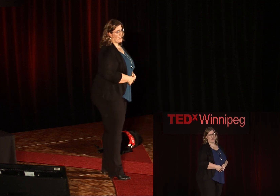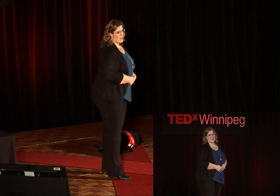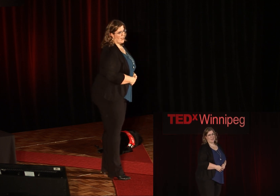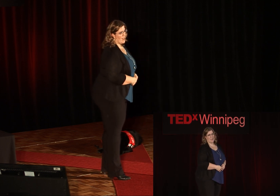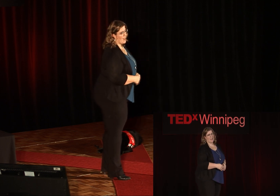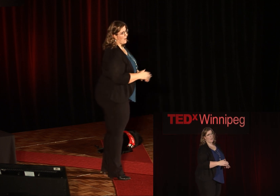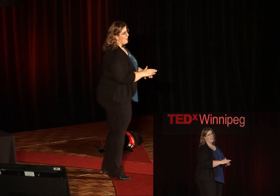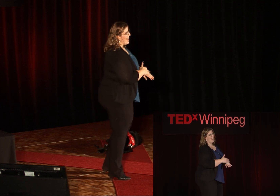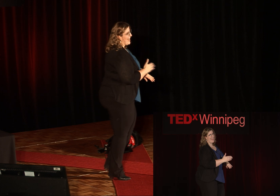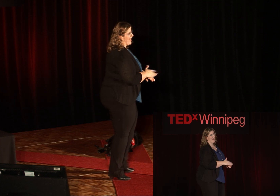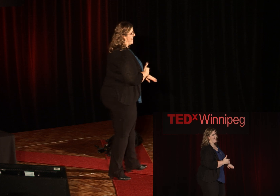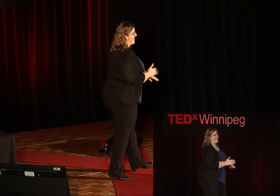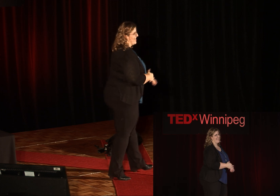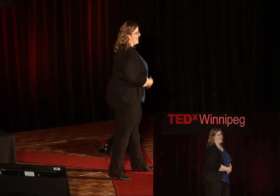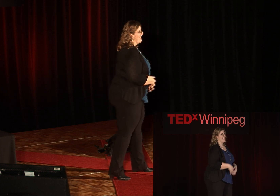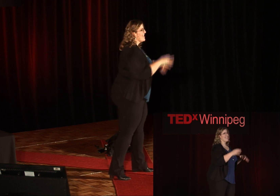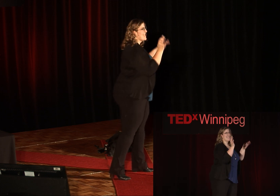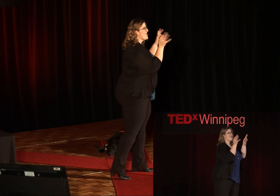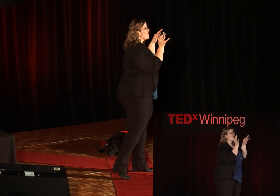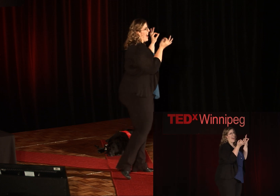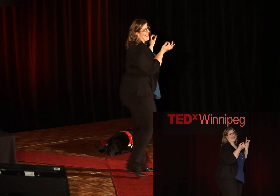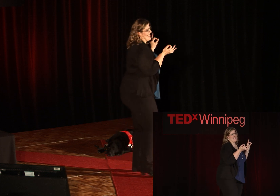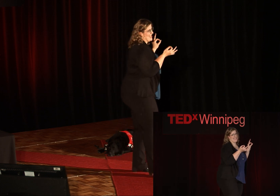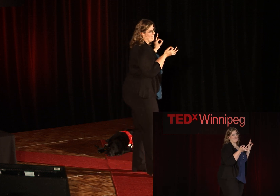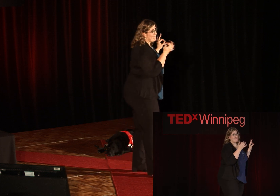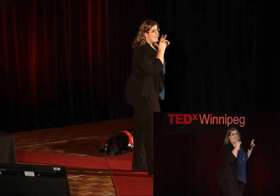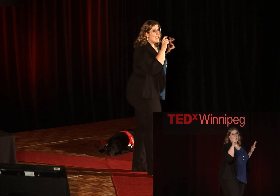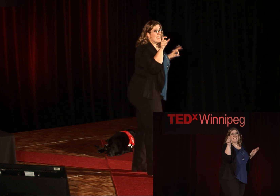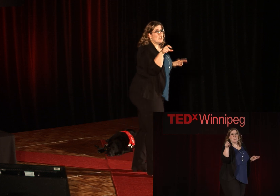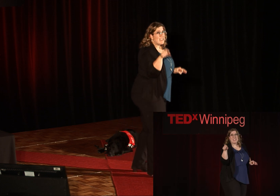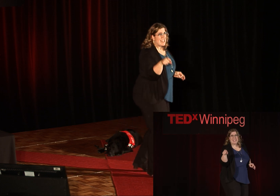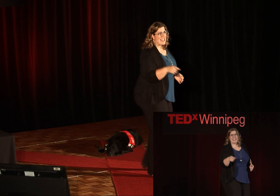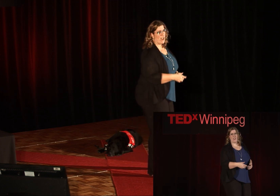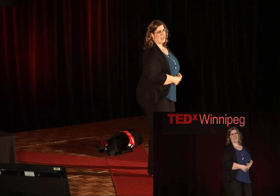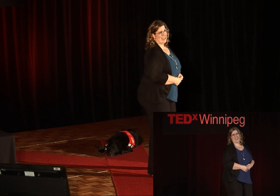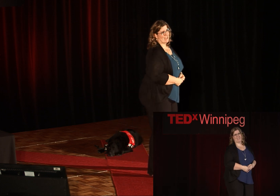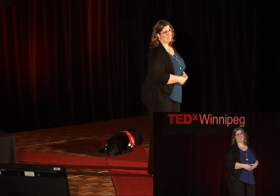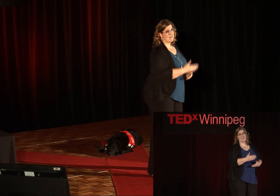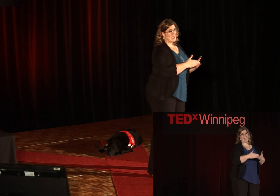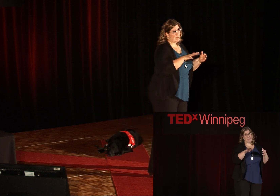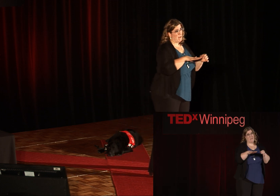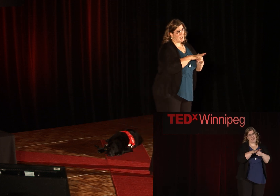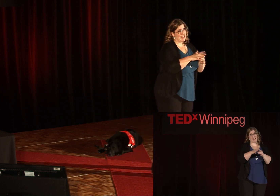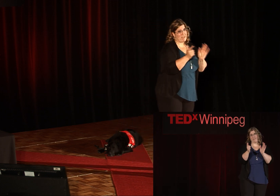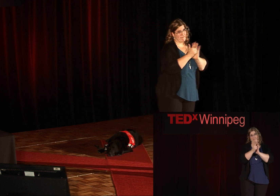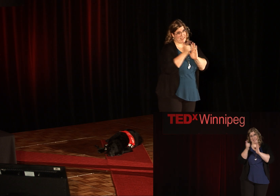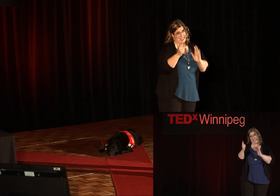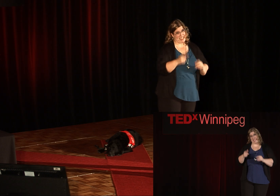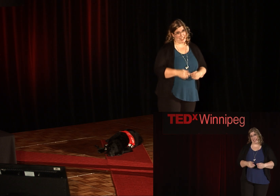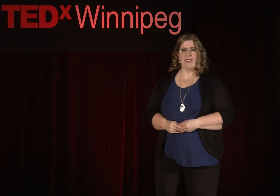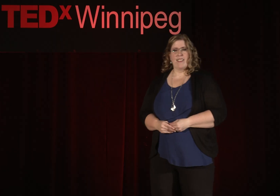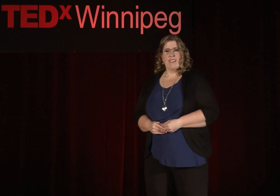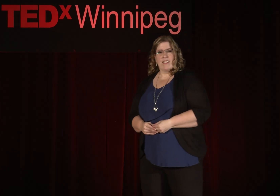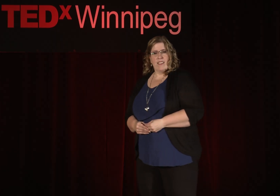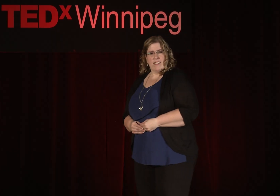Petting, it's distracting. And it's not necessary. And in some jurisdictions, it's illegal.